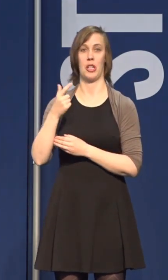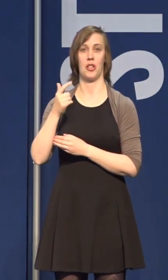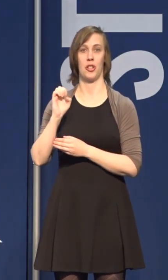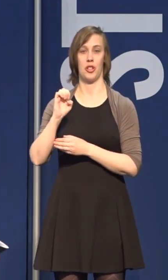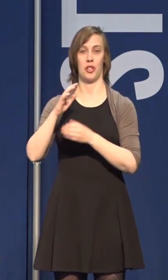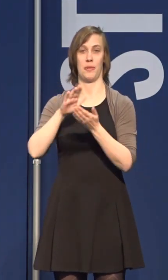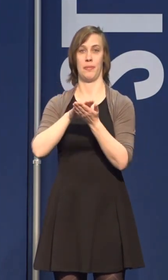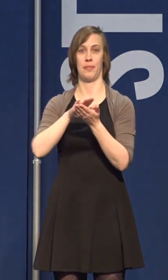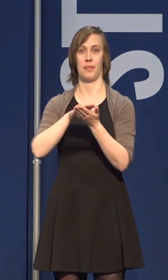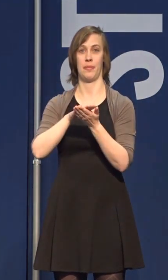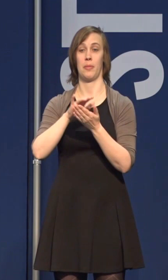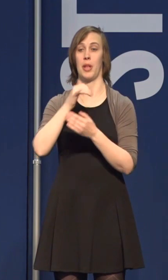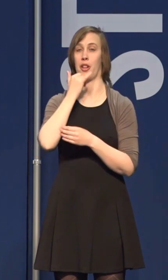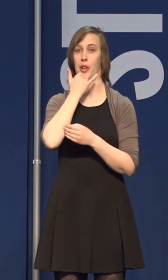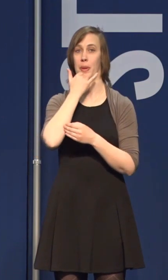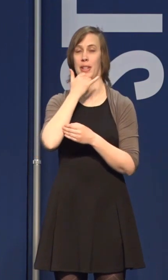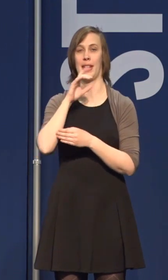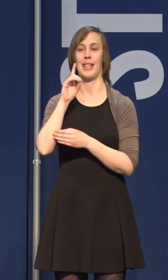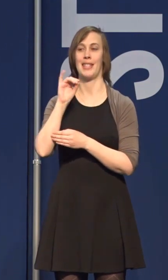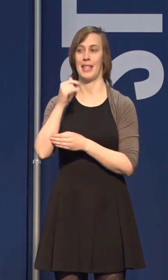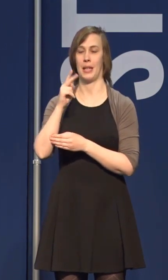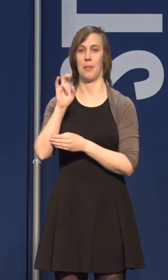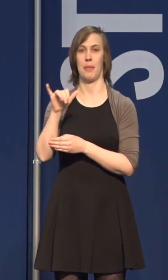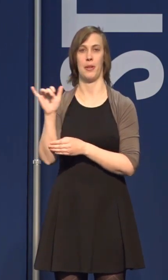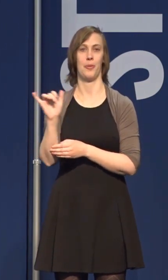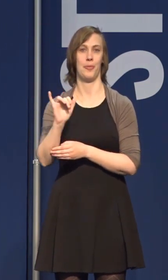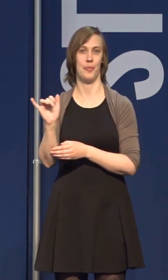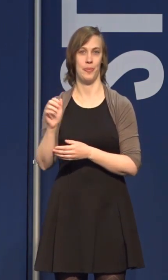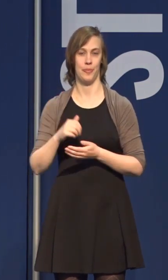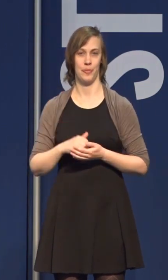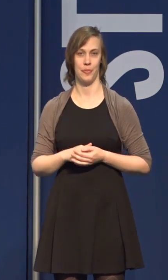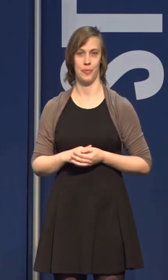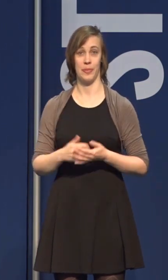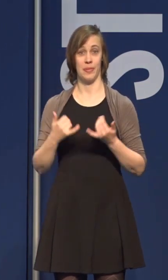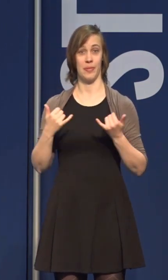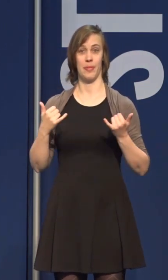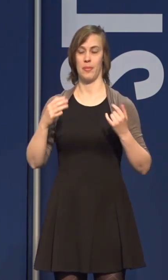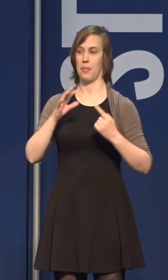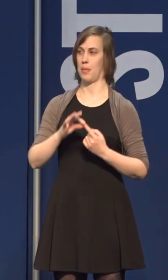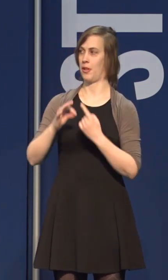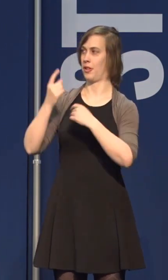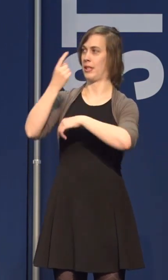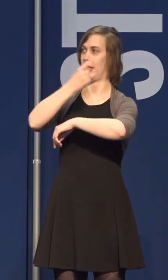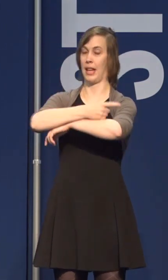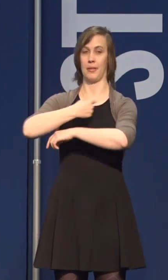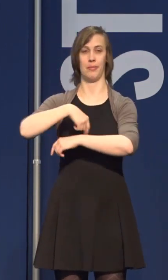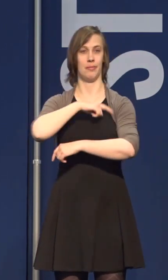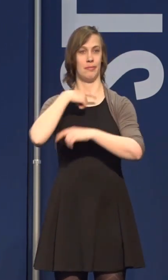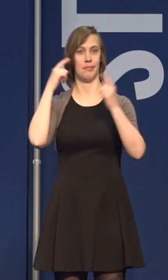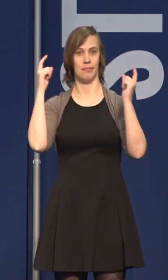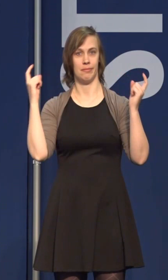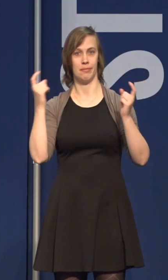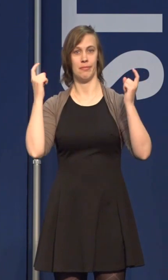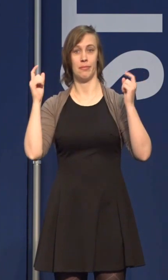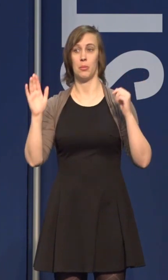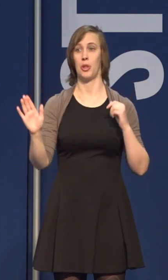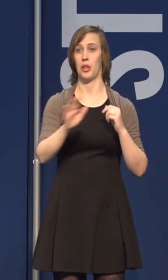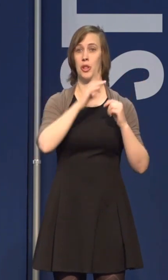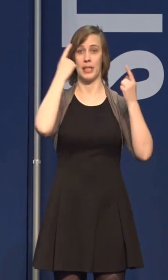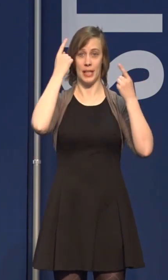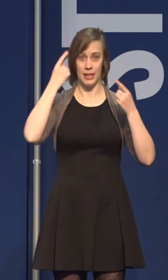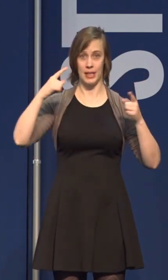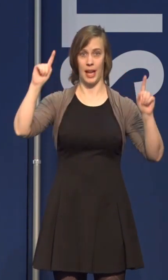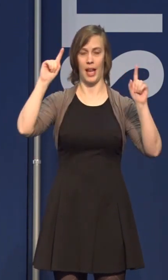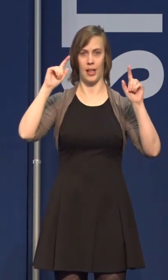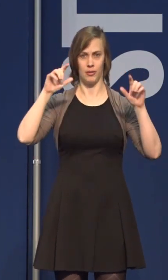is a very special day for our graduates. We celebrate their success, their hard work, dedication in meeting their